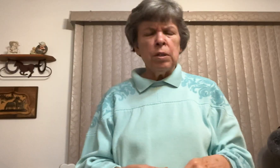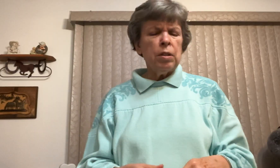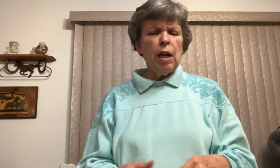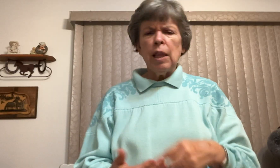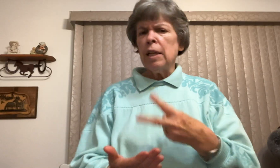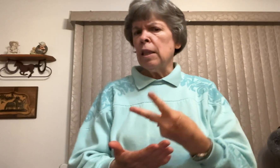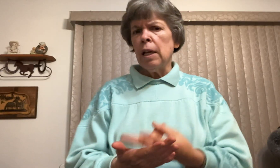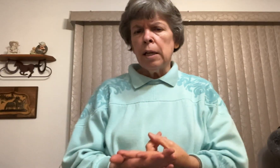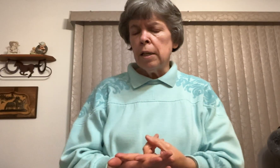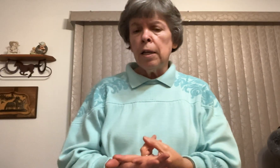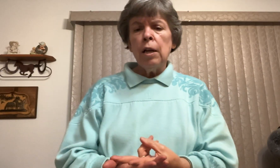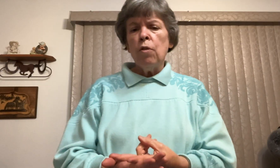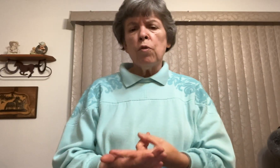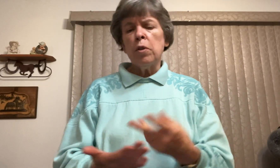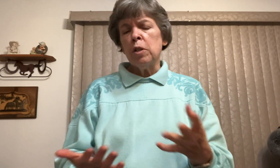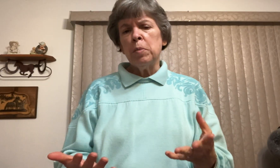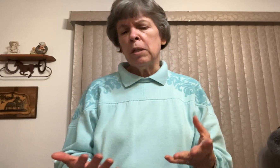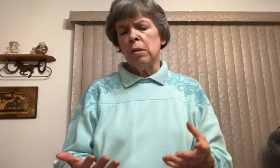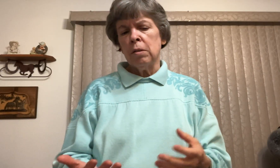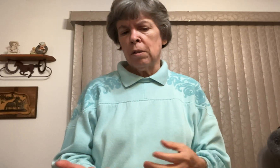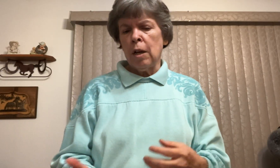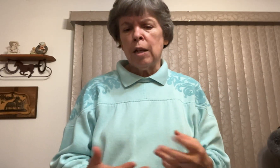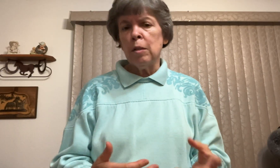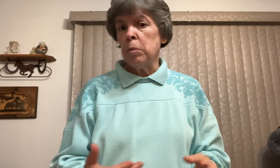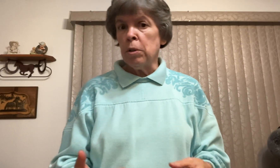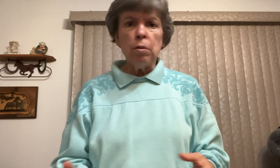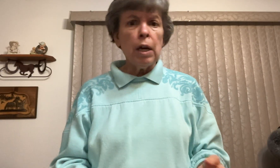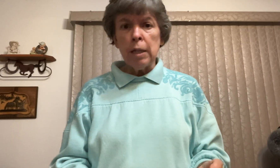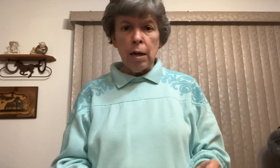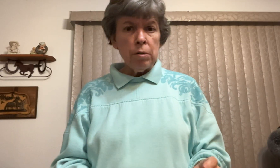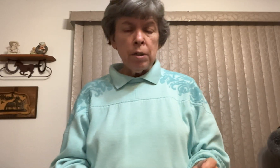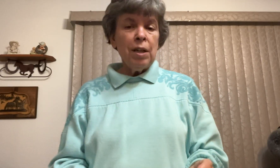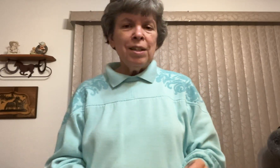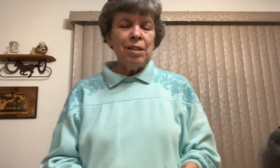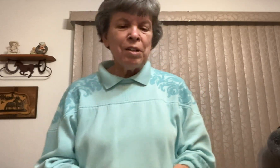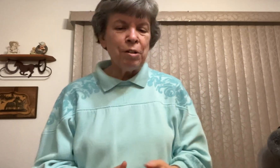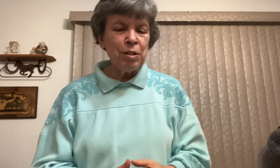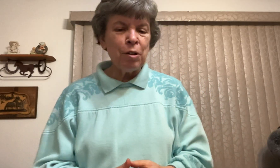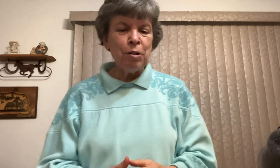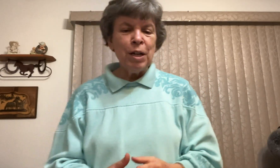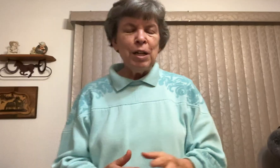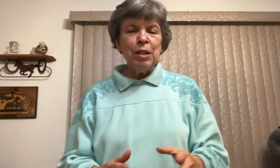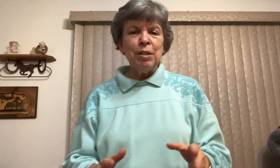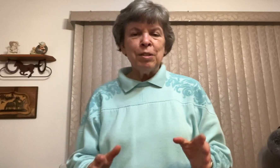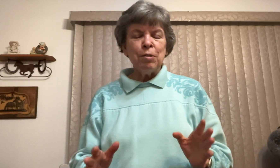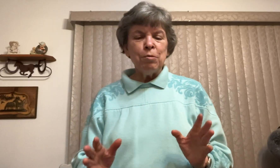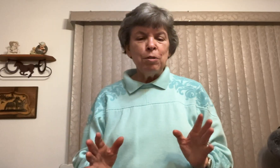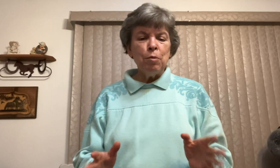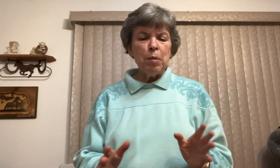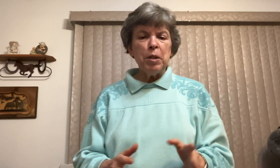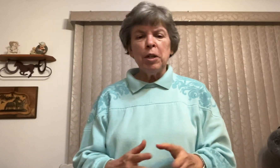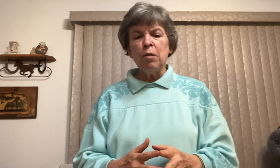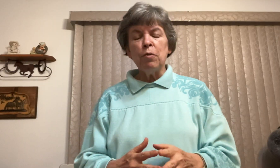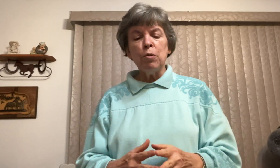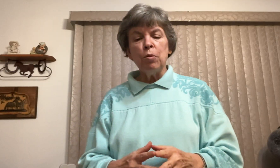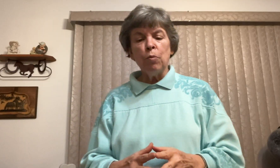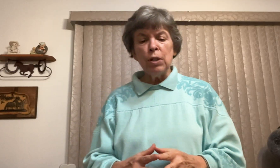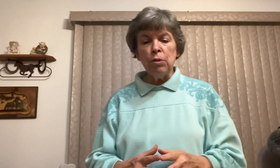sign like lay for this because chasms don't lie down, so you want to be careful when you do